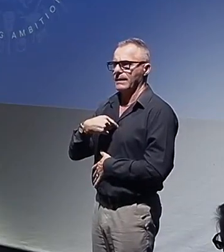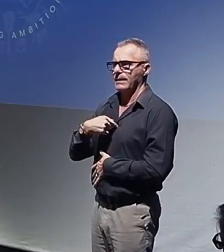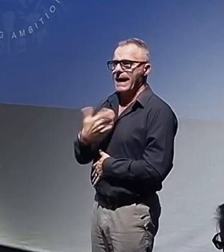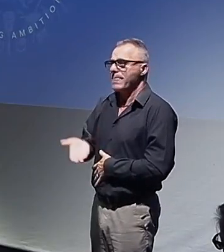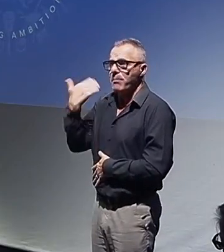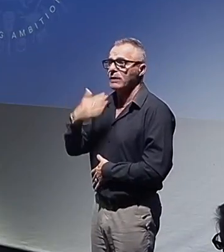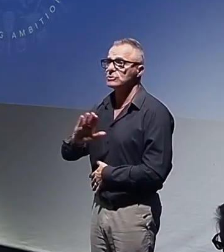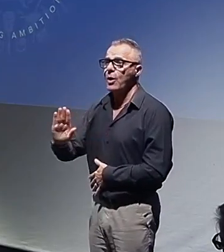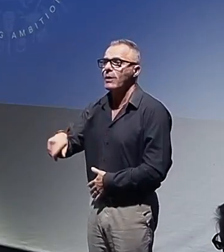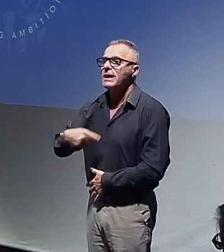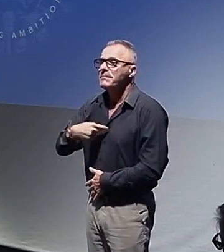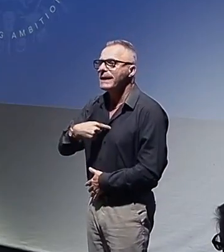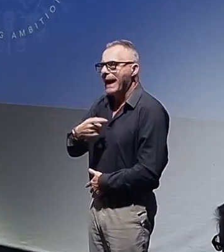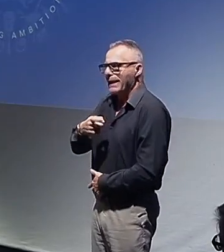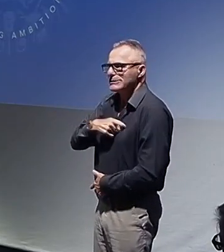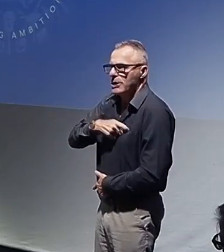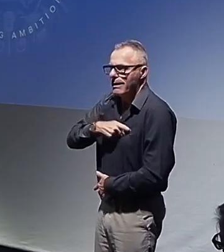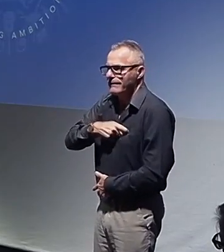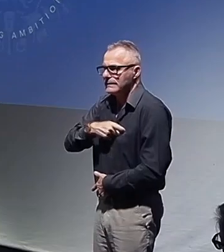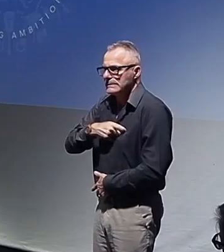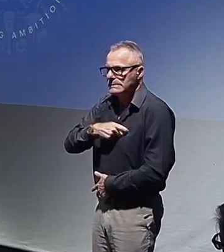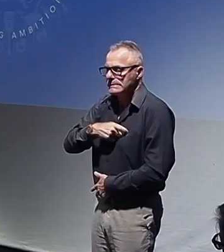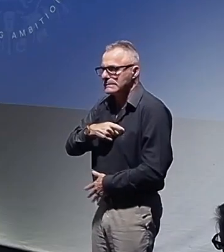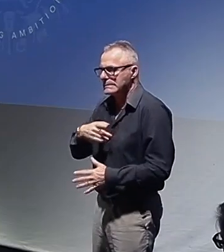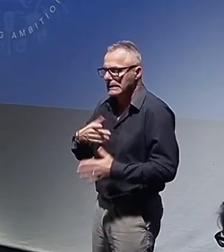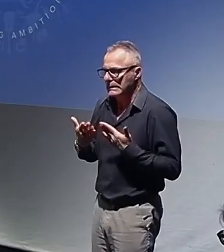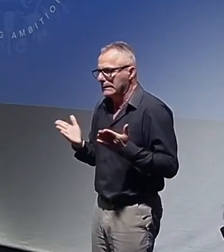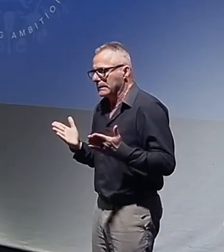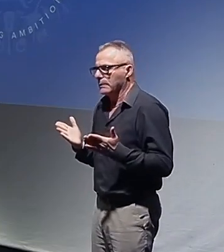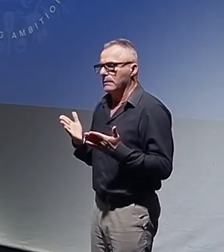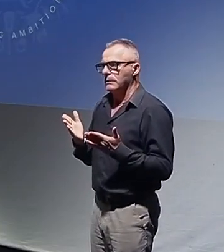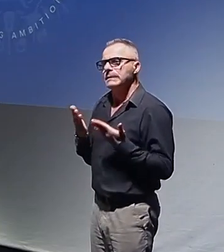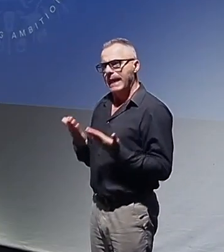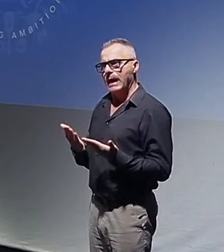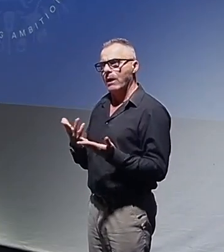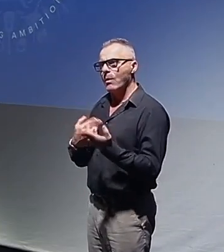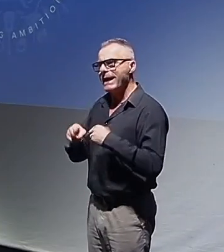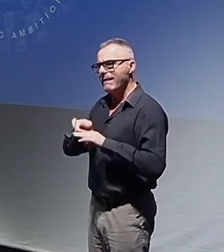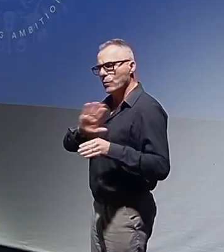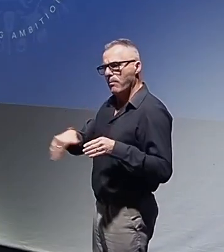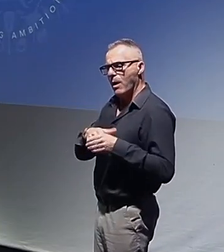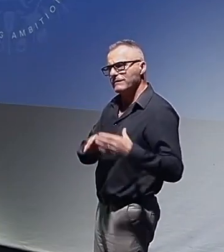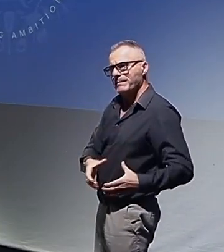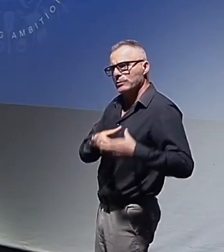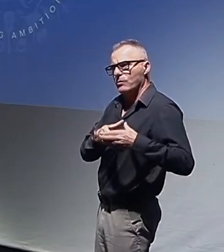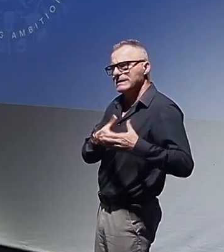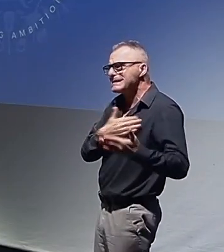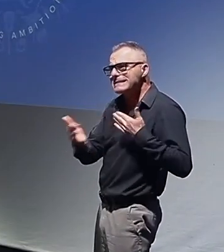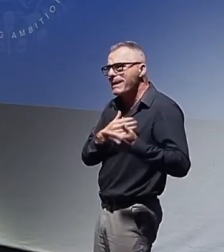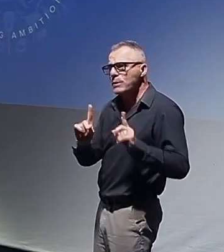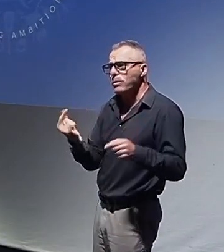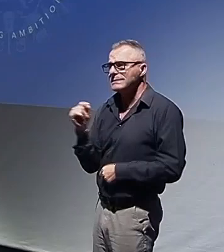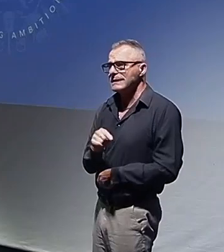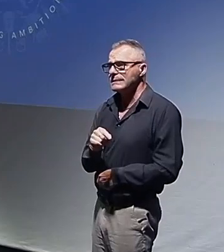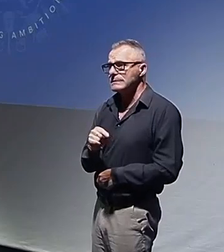I think I used to be anxious about it, and I think that if you are part of any minority, whatever that be, and